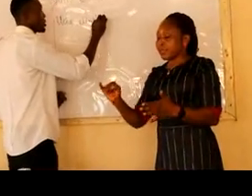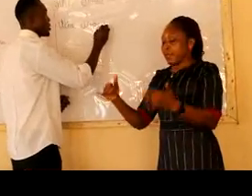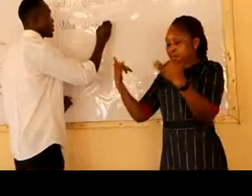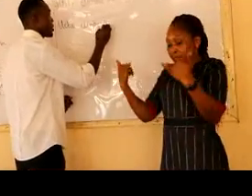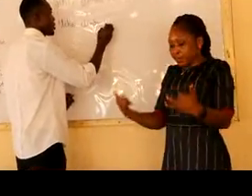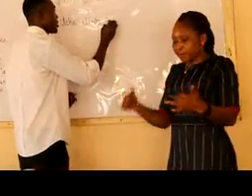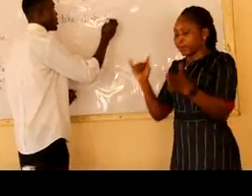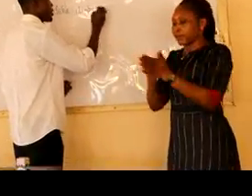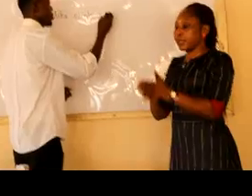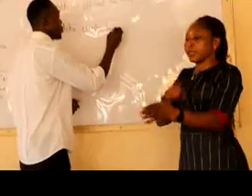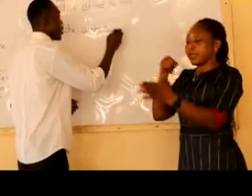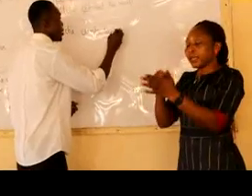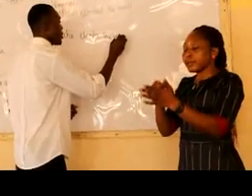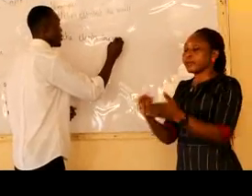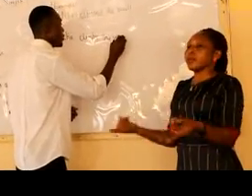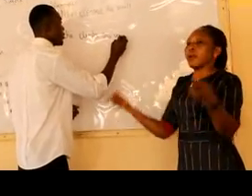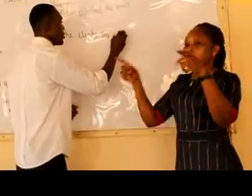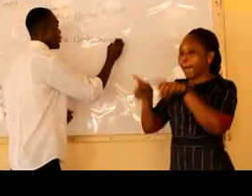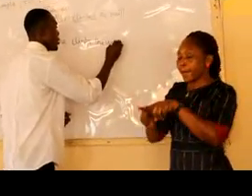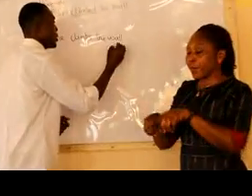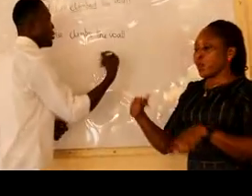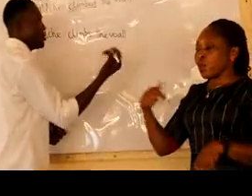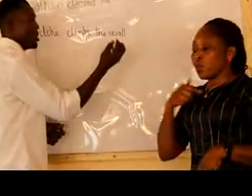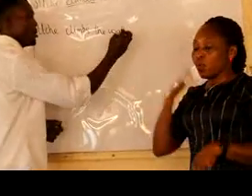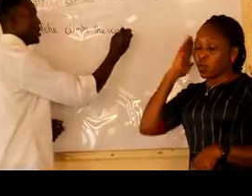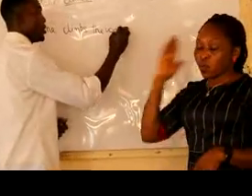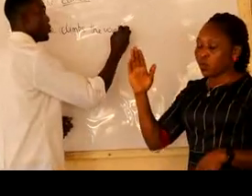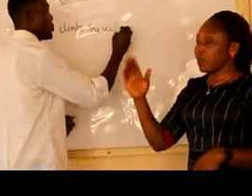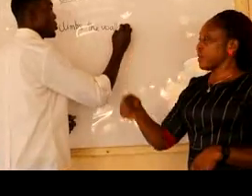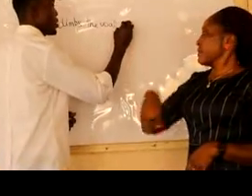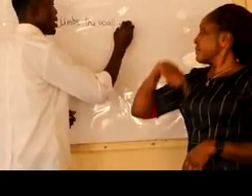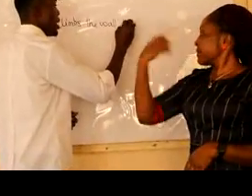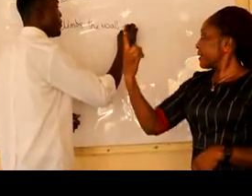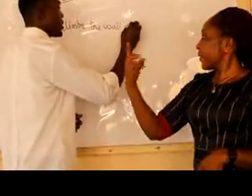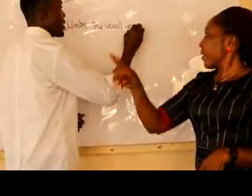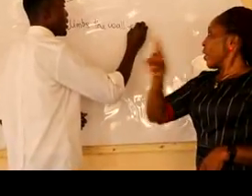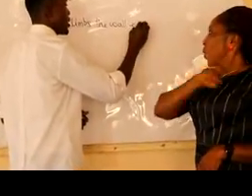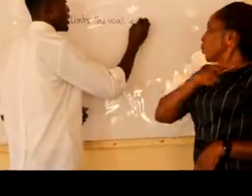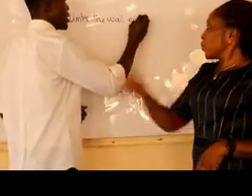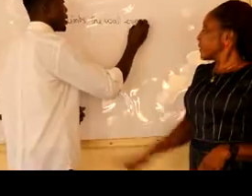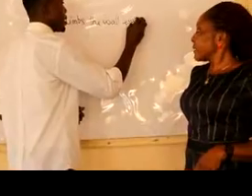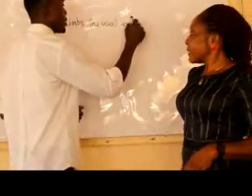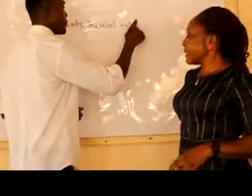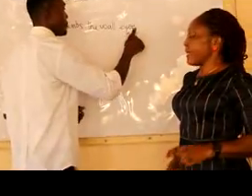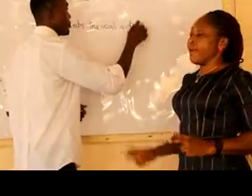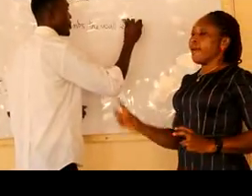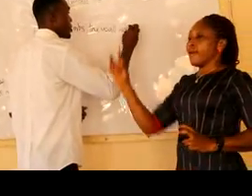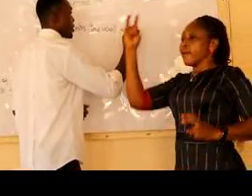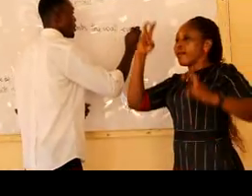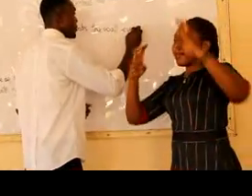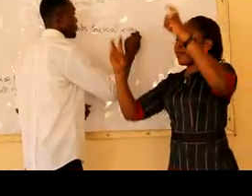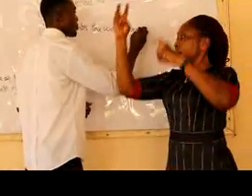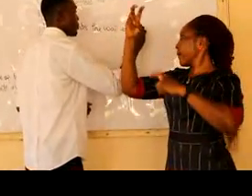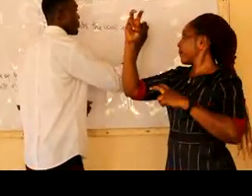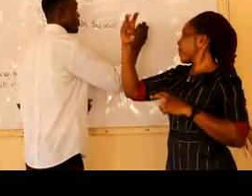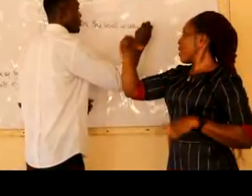climbs the wall. Maybe we put every day.